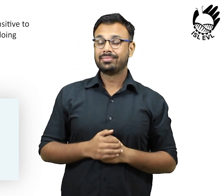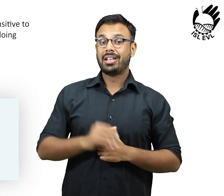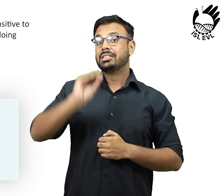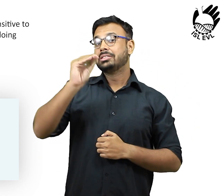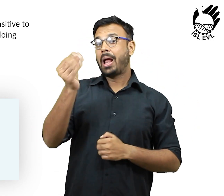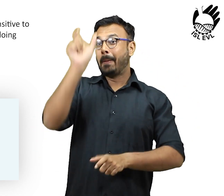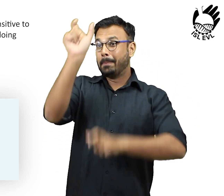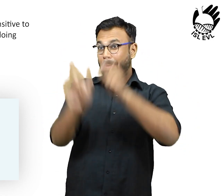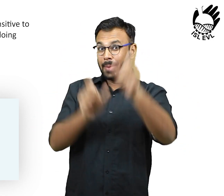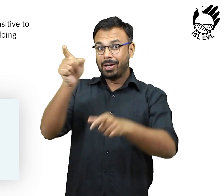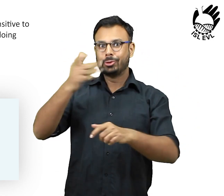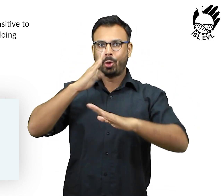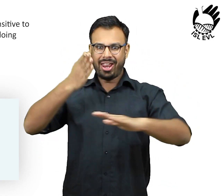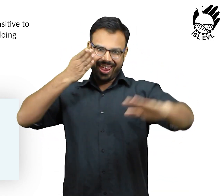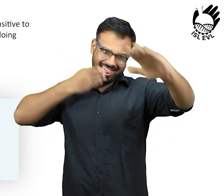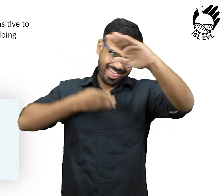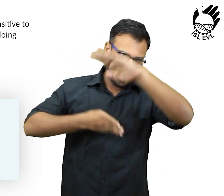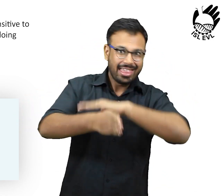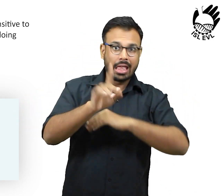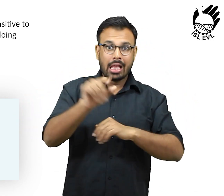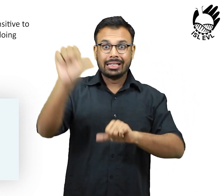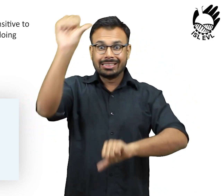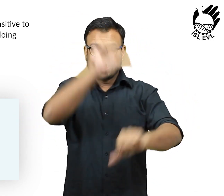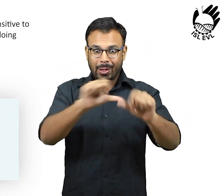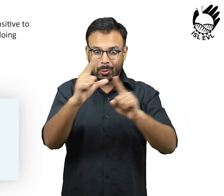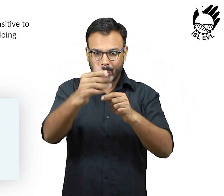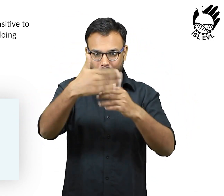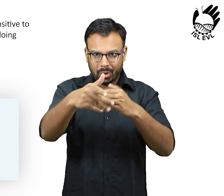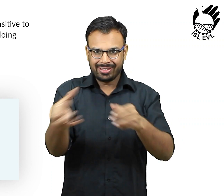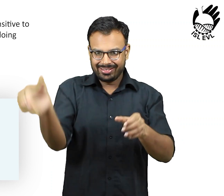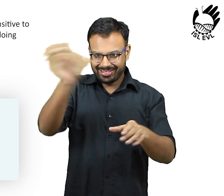Some people are hypersensitive to sulfites and should avoid doing this experiment.